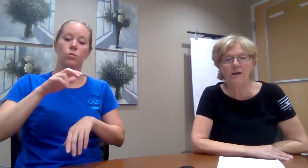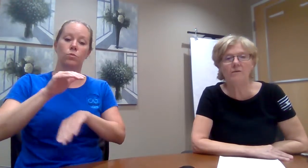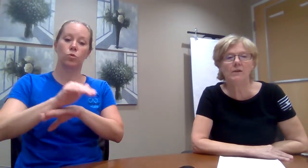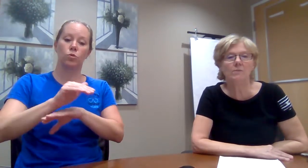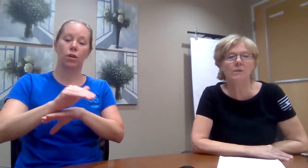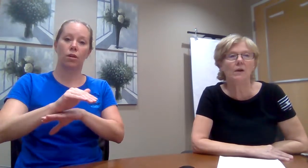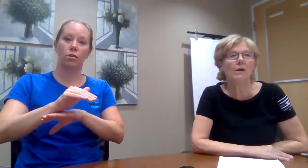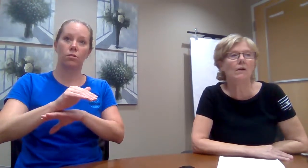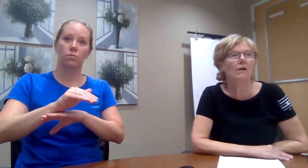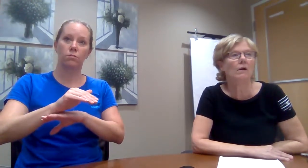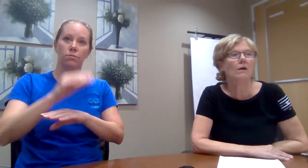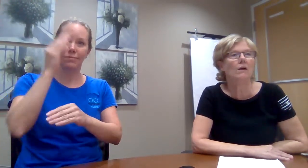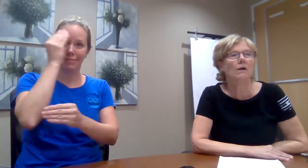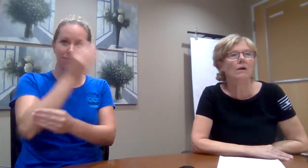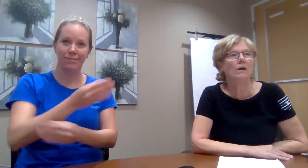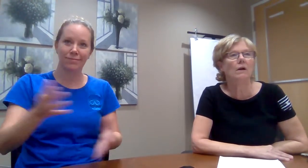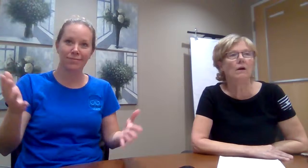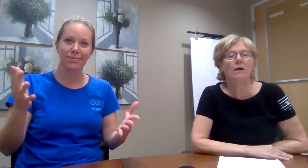and I have a